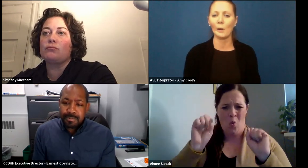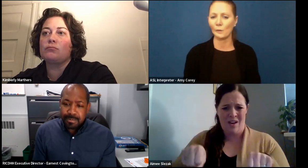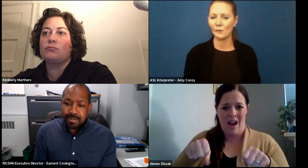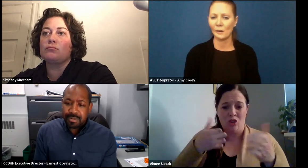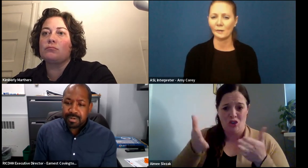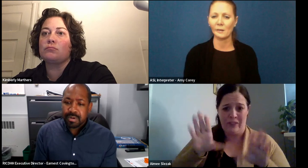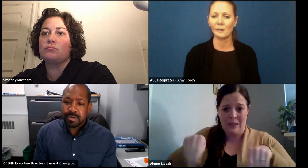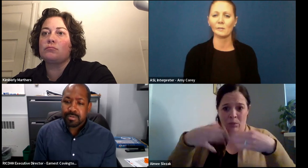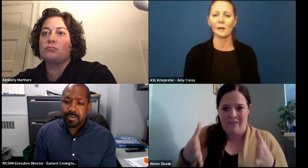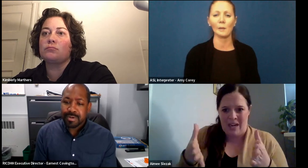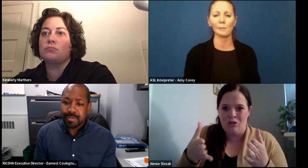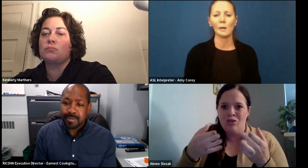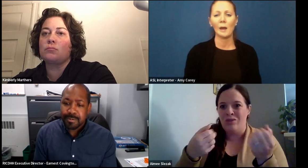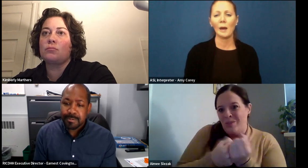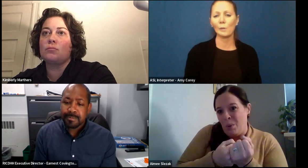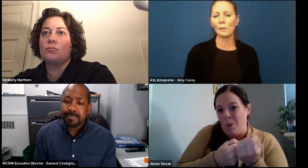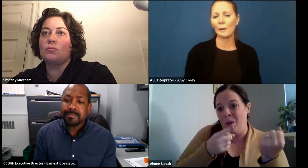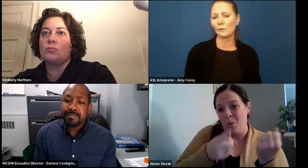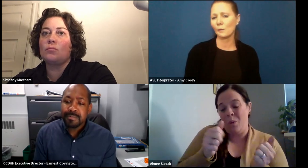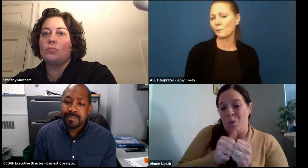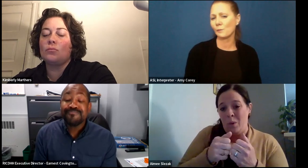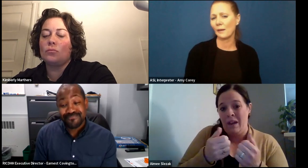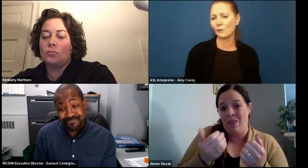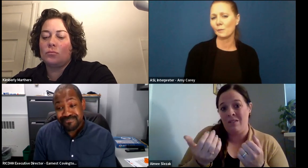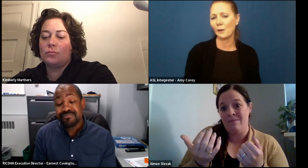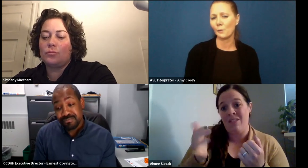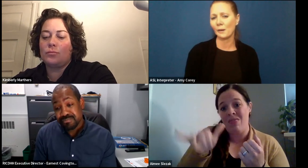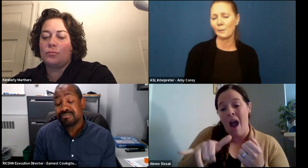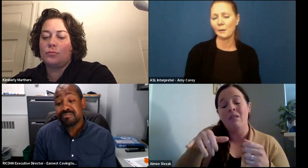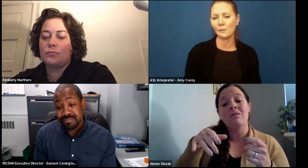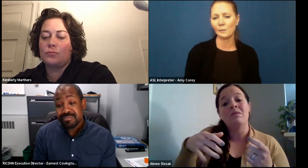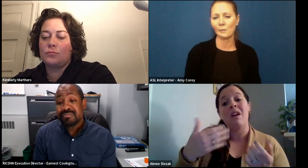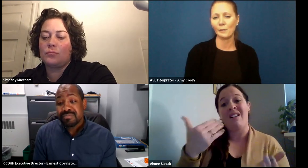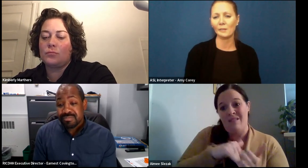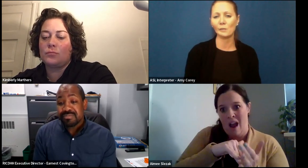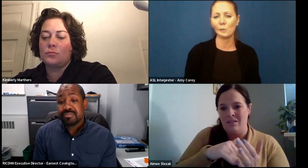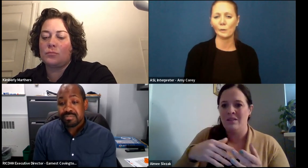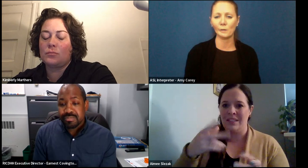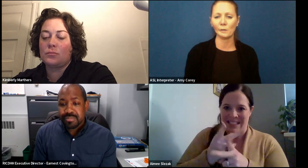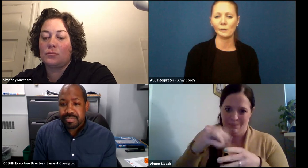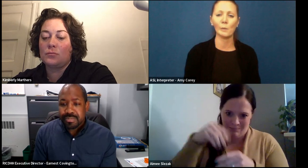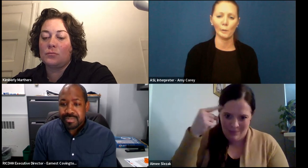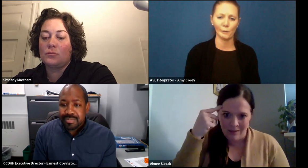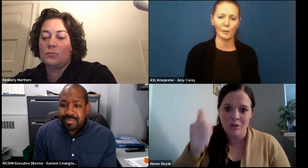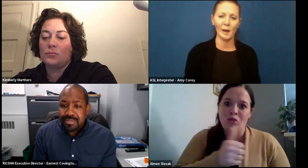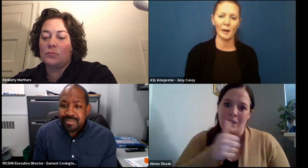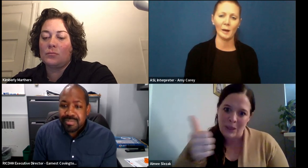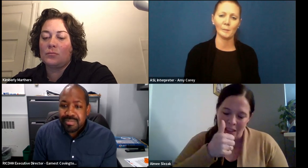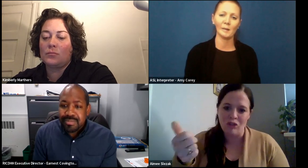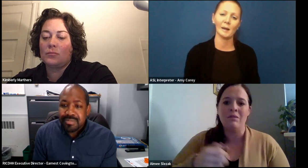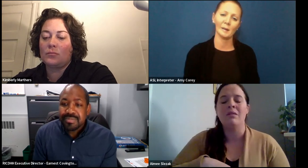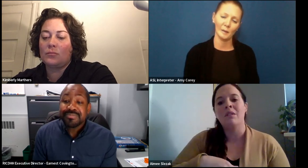community, outreach ideas, how service providers may or may not be able to provide support for